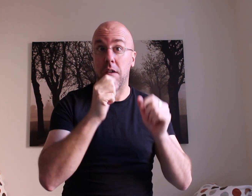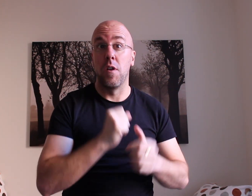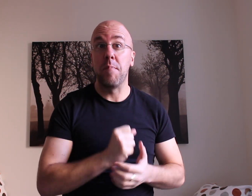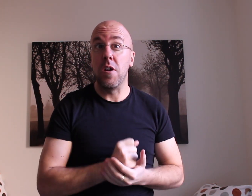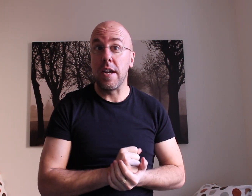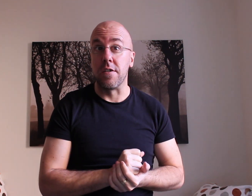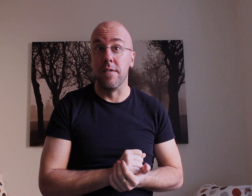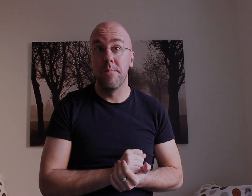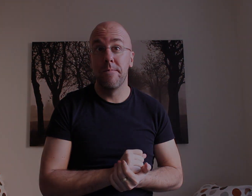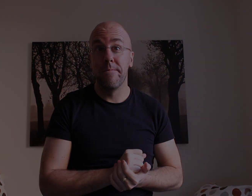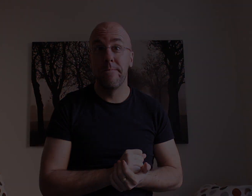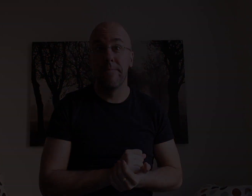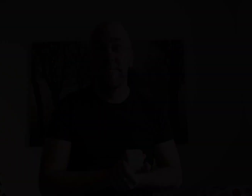You'll let me know later.